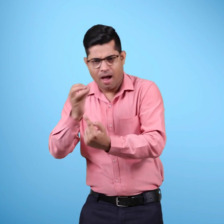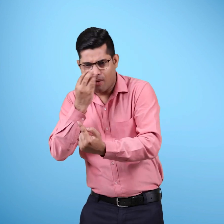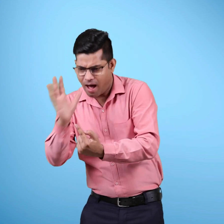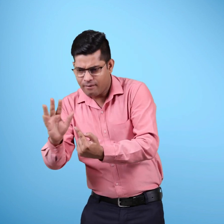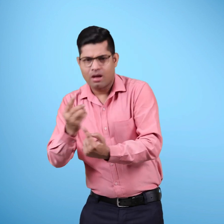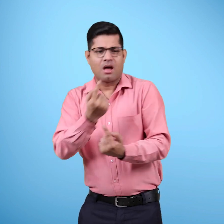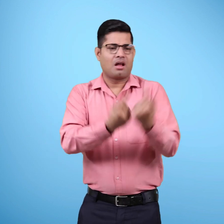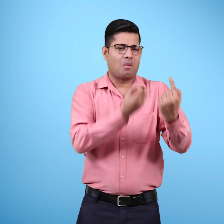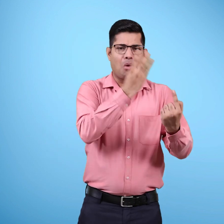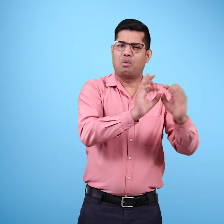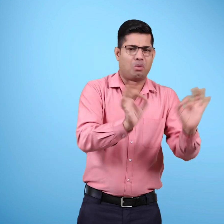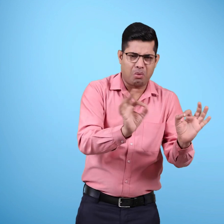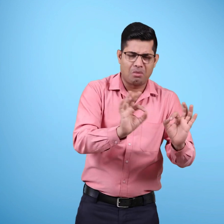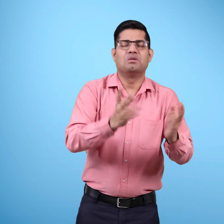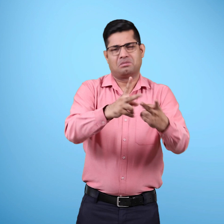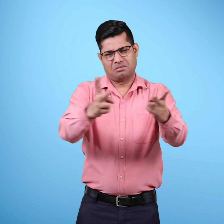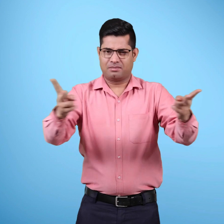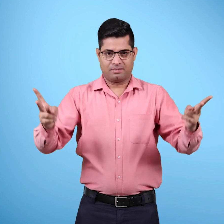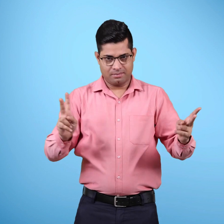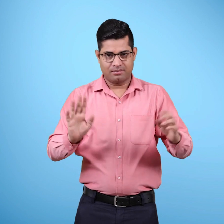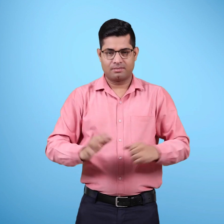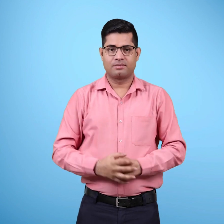while some have none.